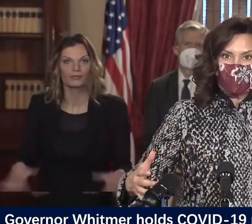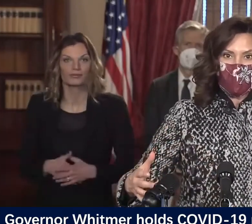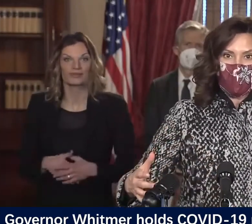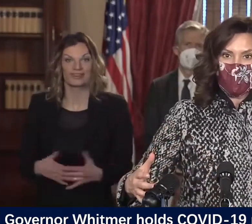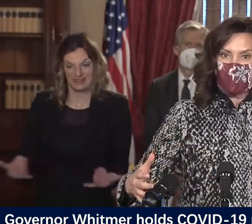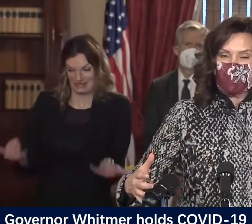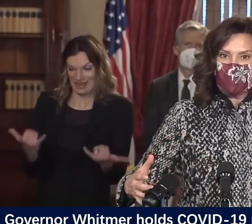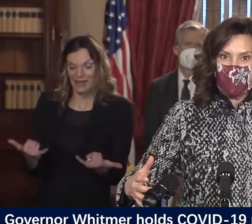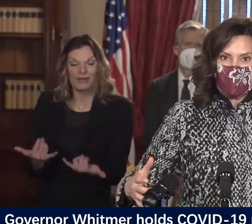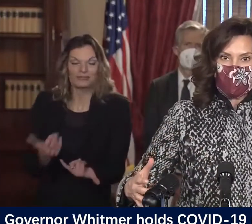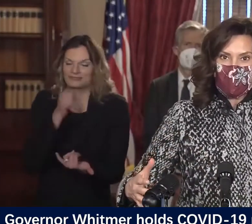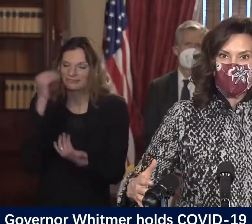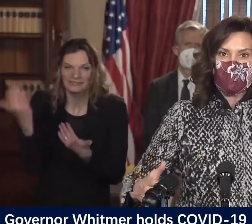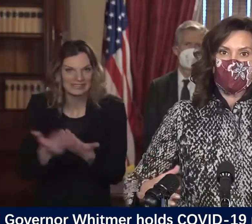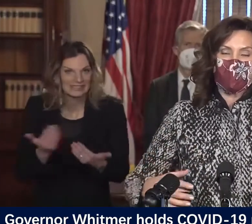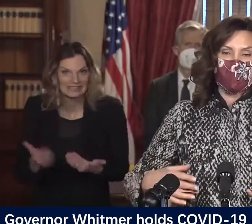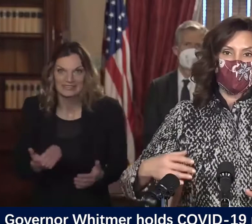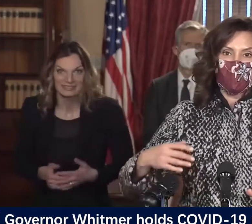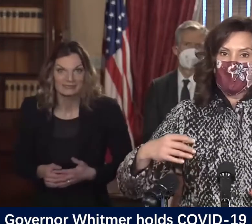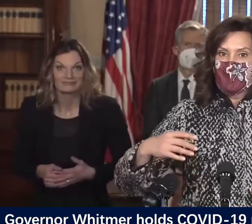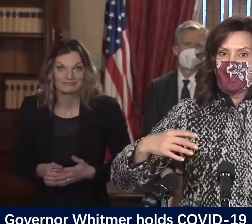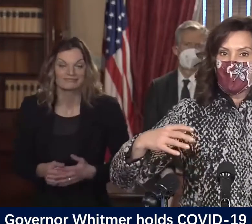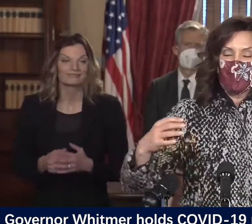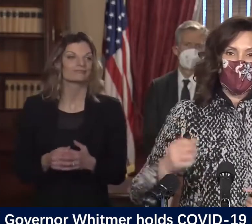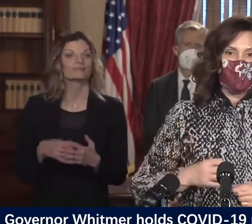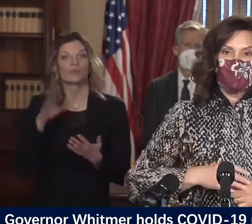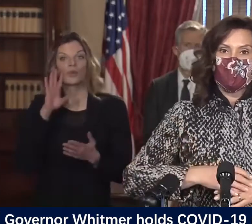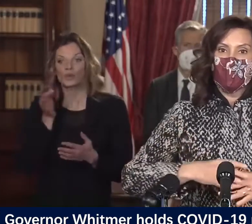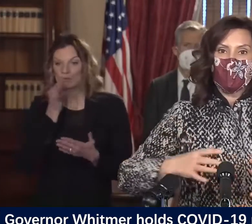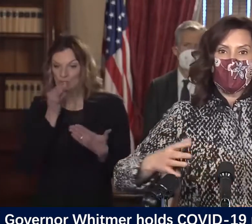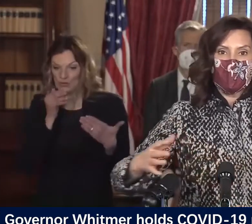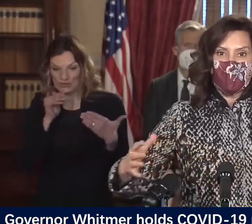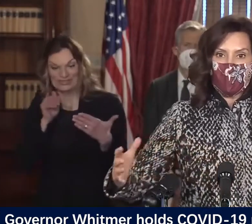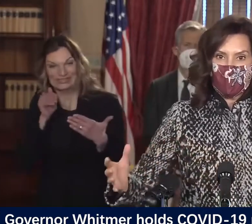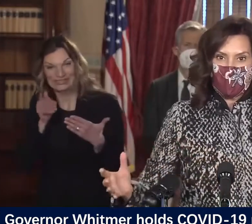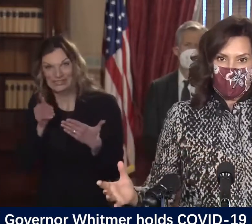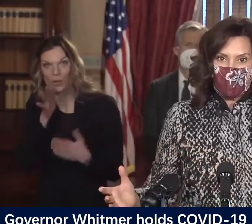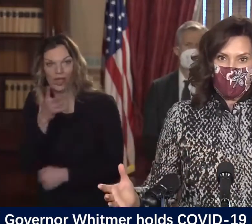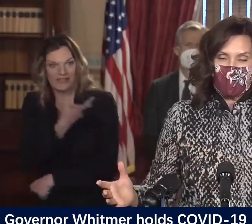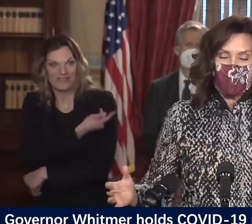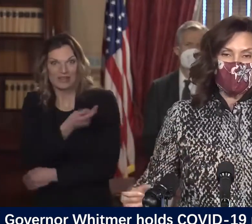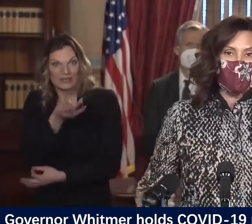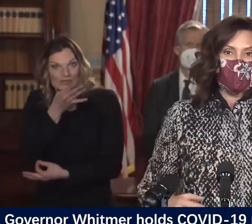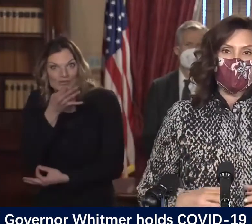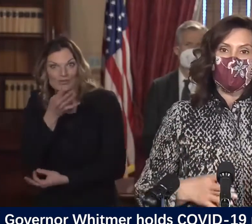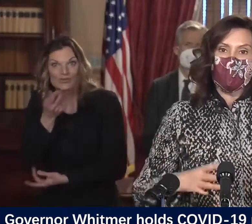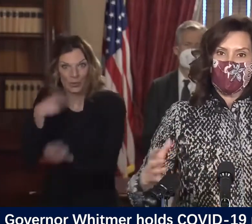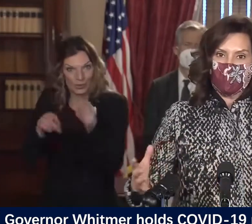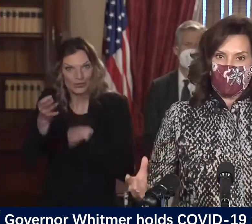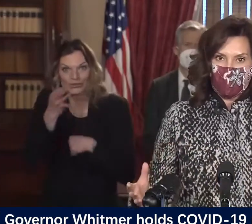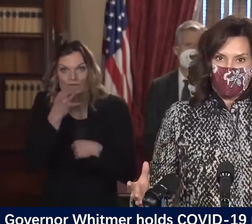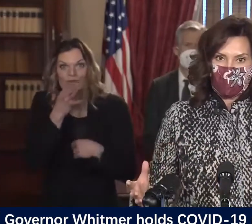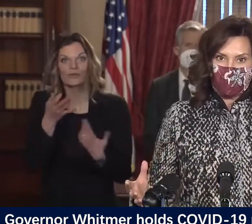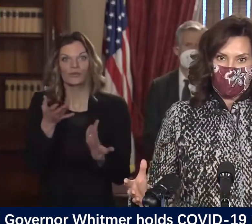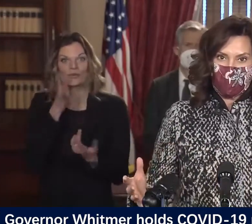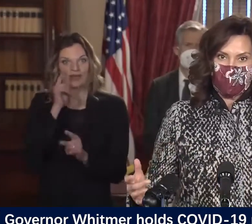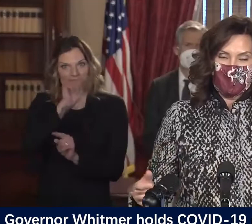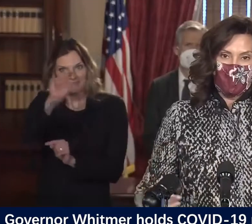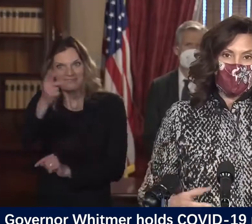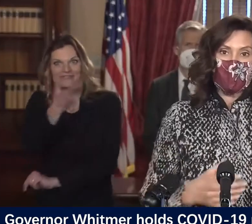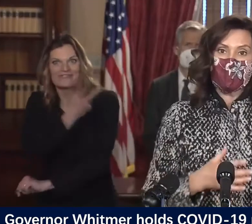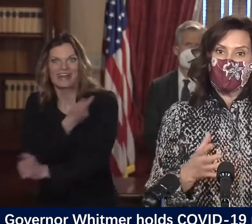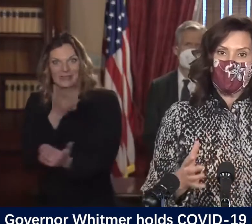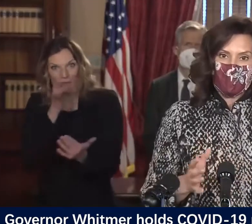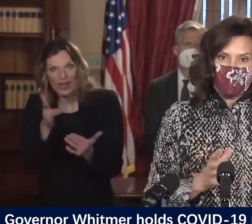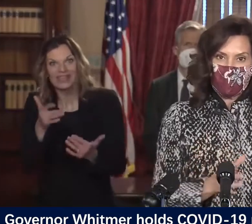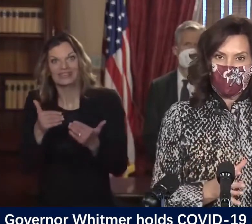months, and then we're going to see vaccines that are more and more available, and more people are going to get vaccinated.